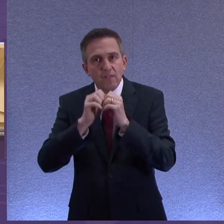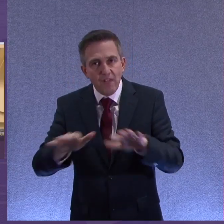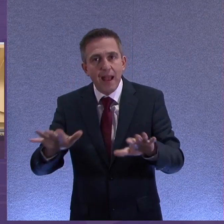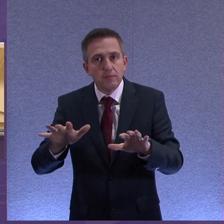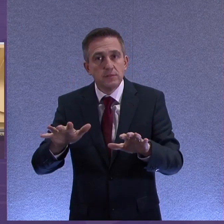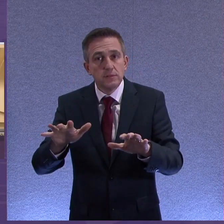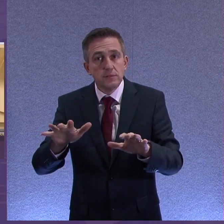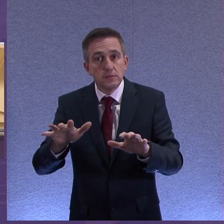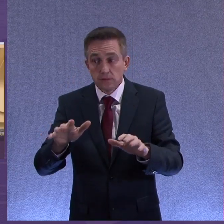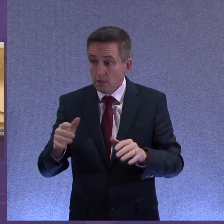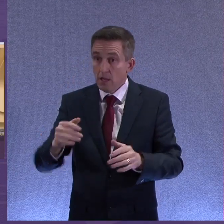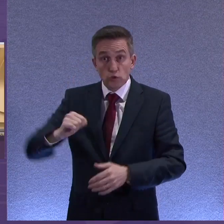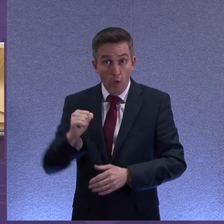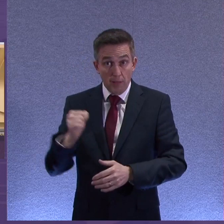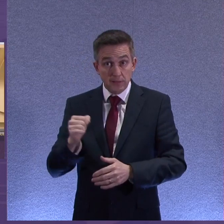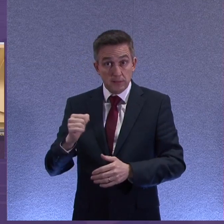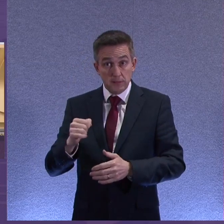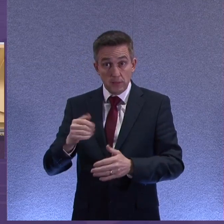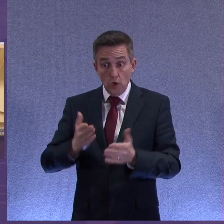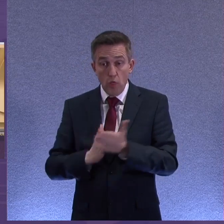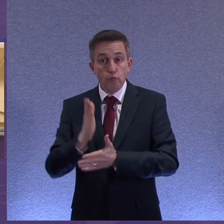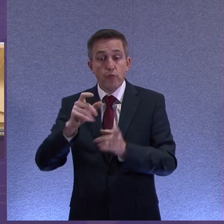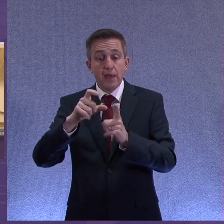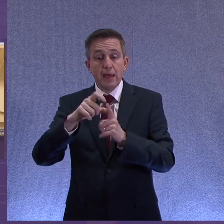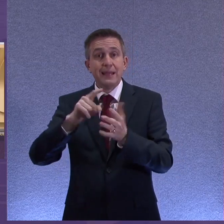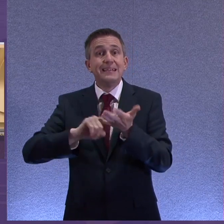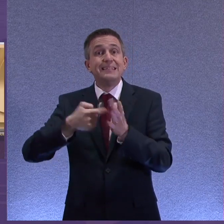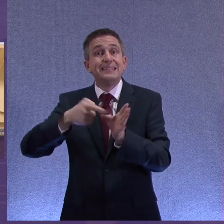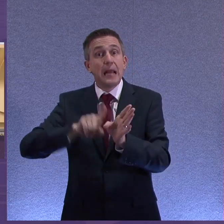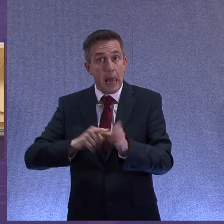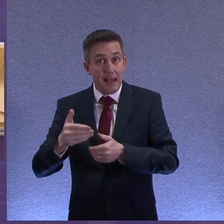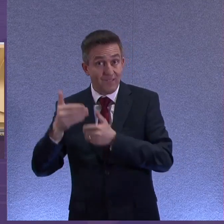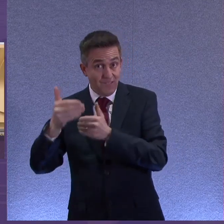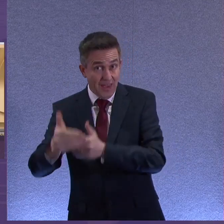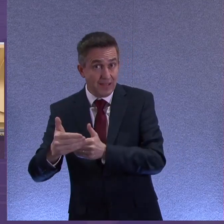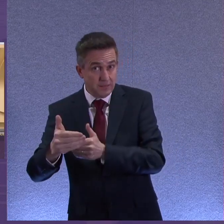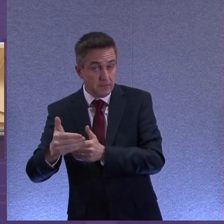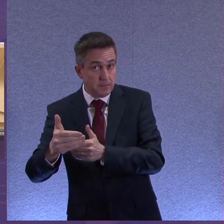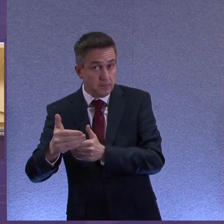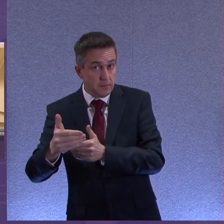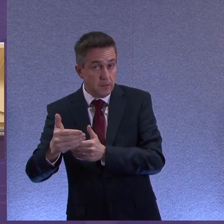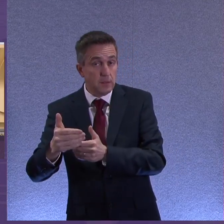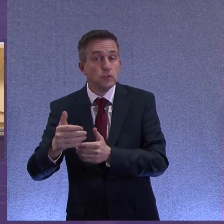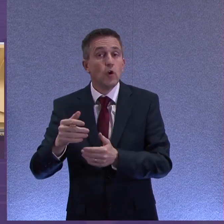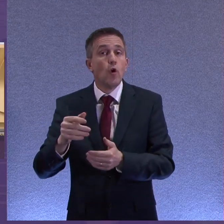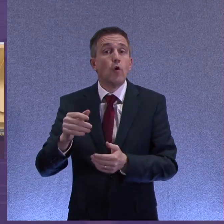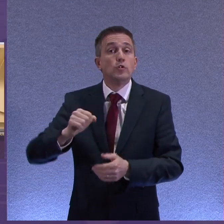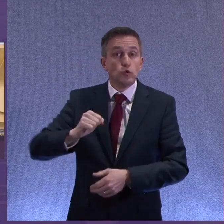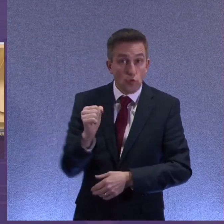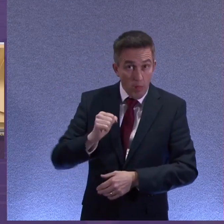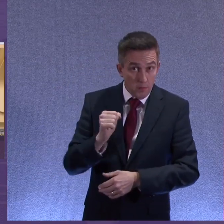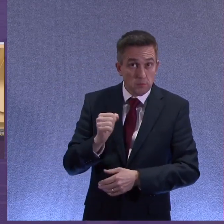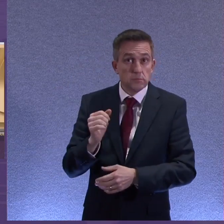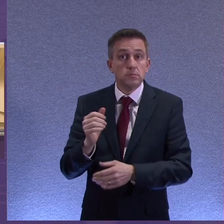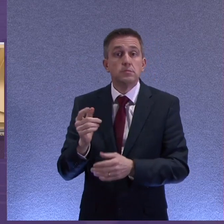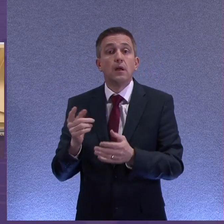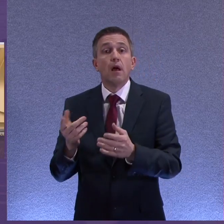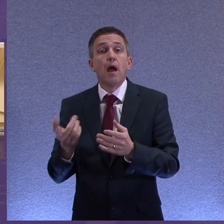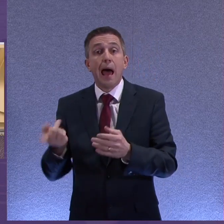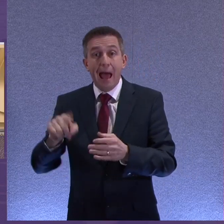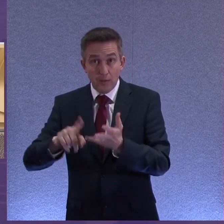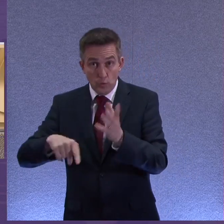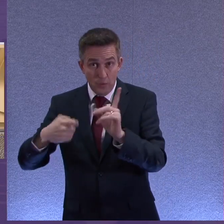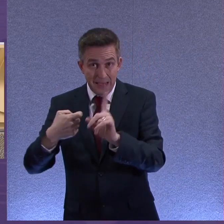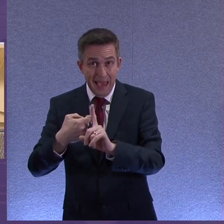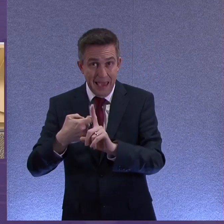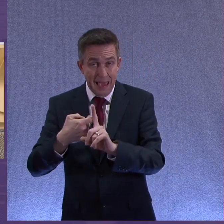to be absolutely blunt about this, and the UK, Scotland within that, probably has, certainly based on what I have been